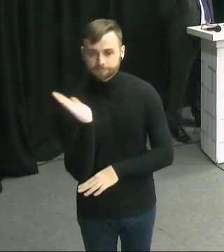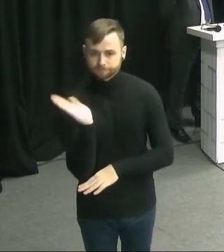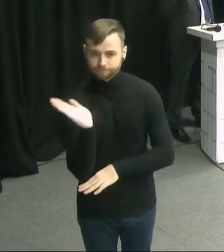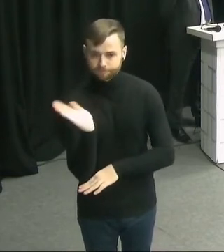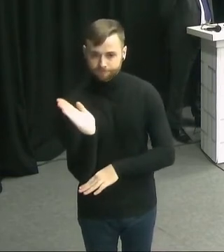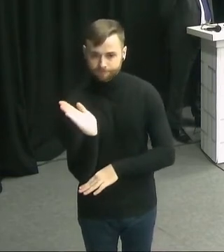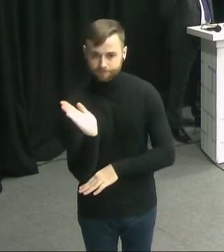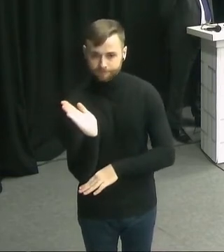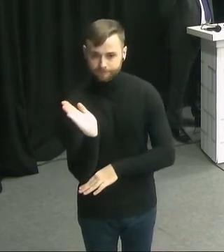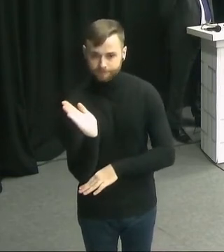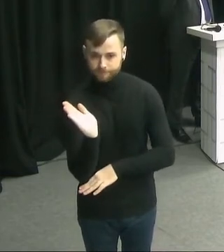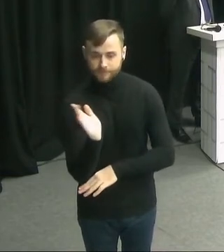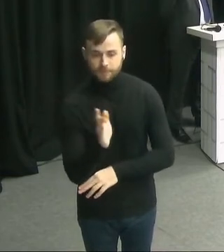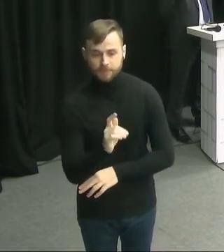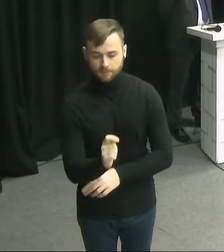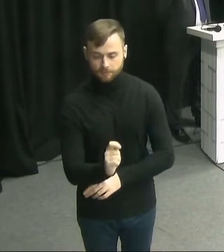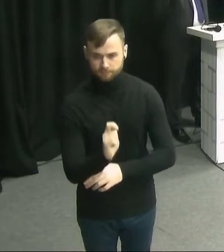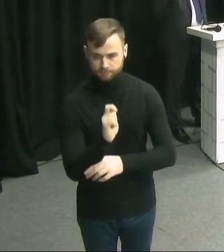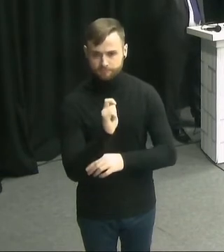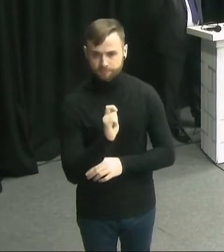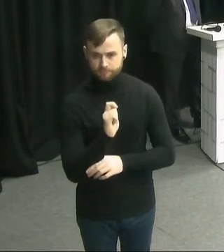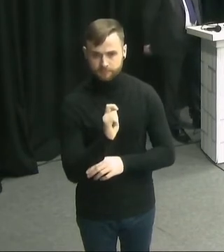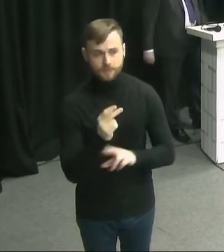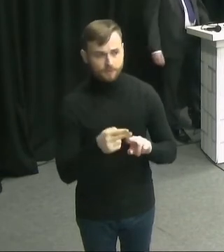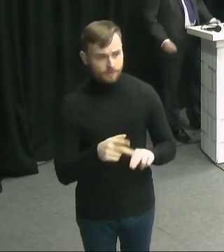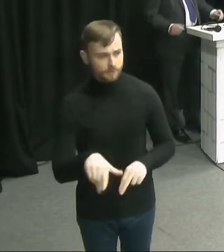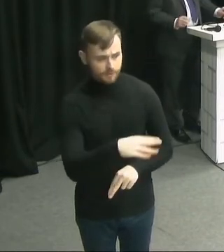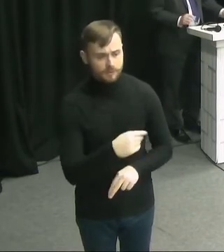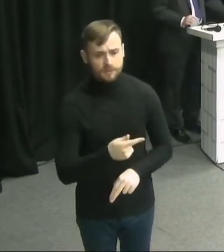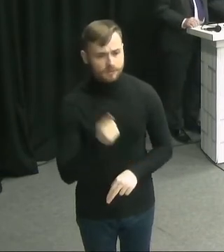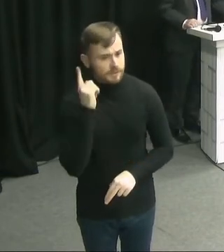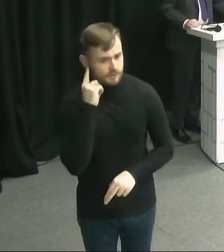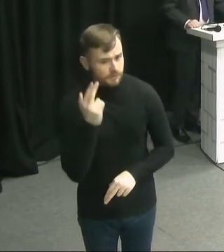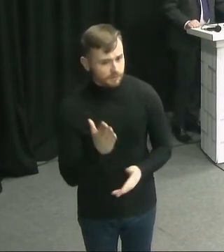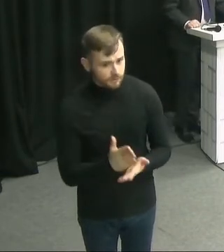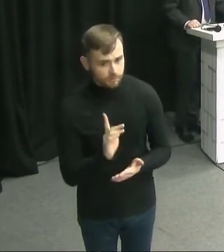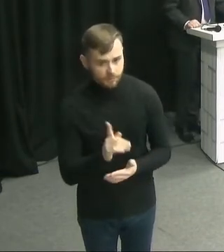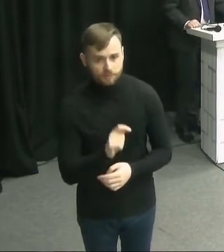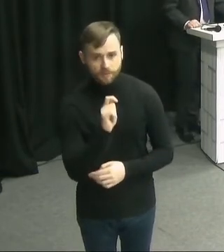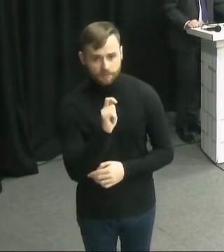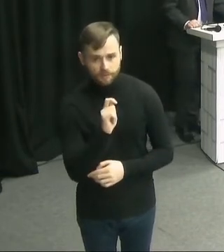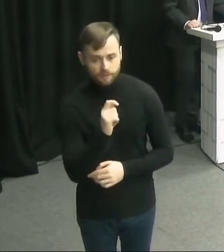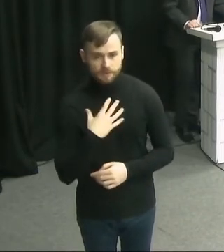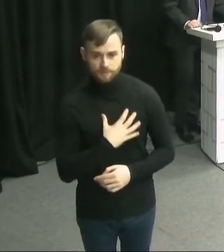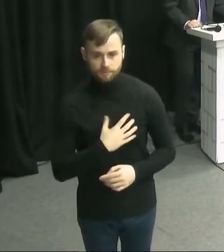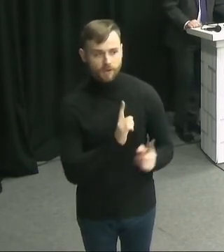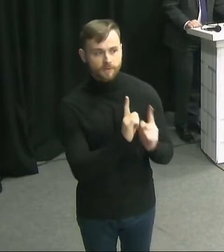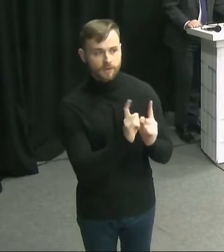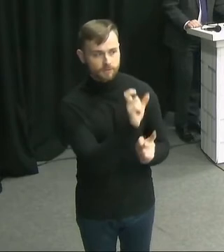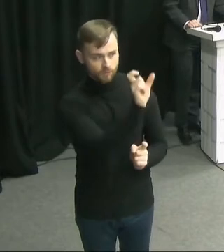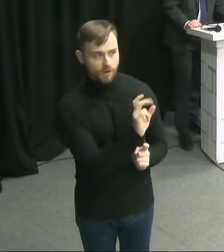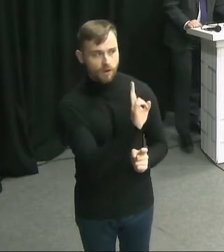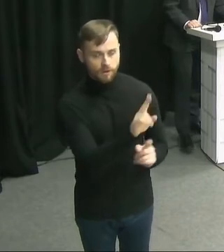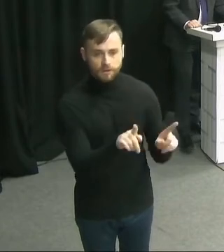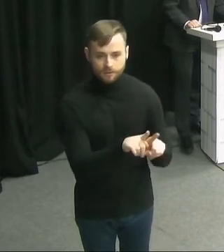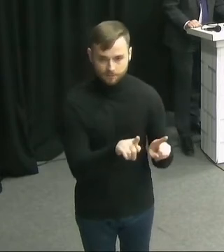this is important for the interpretation purposes. I'm sure that the audience can hear you too, but it's important that also the broadcast has